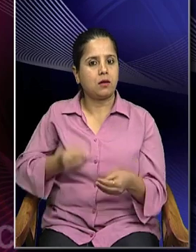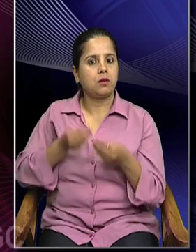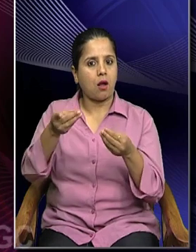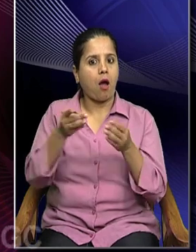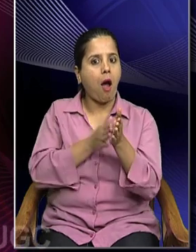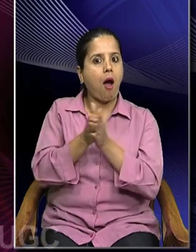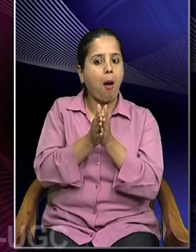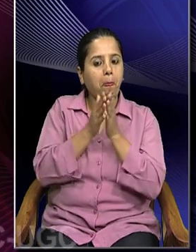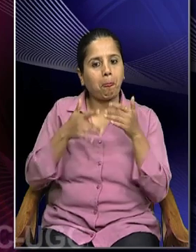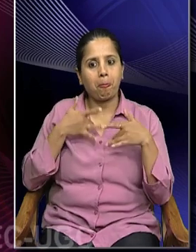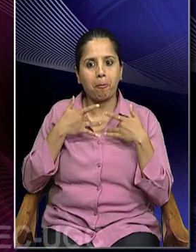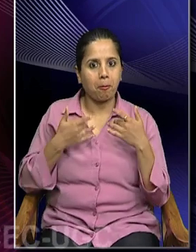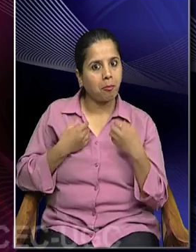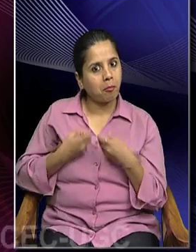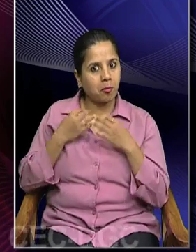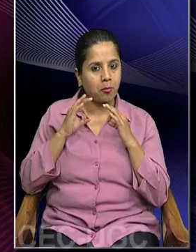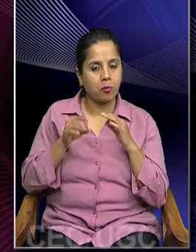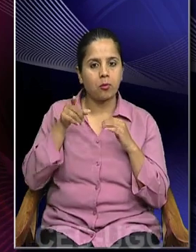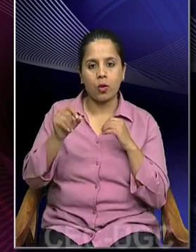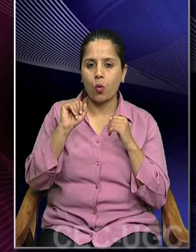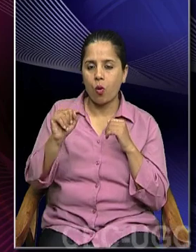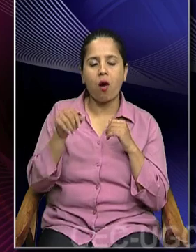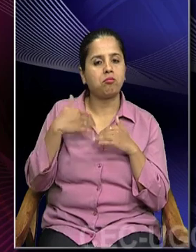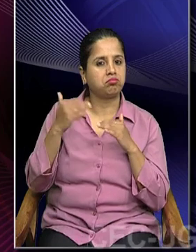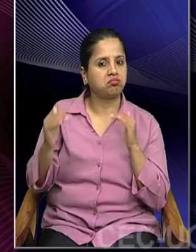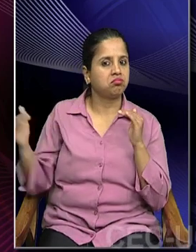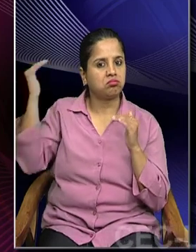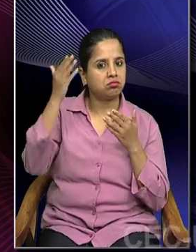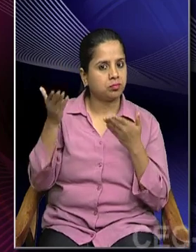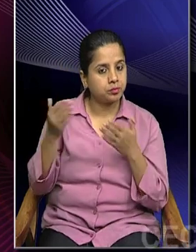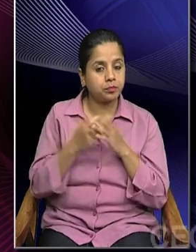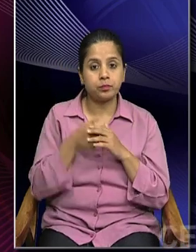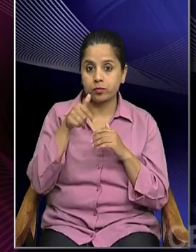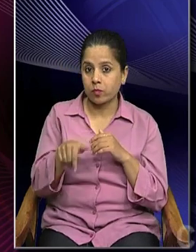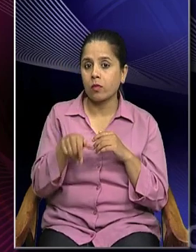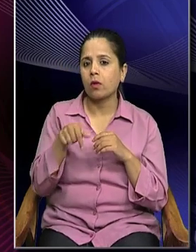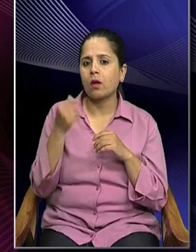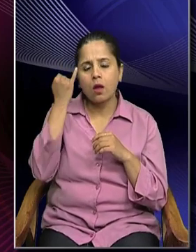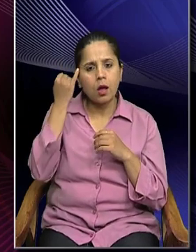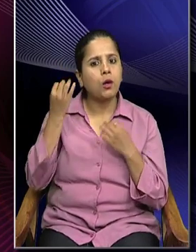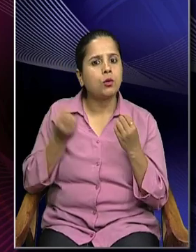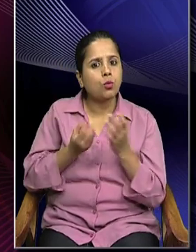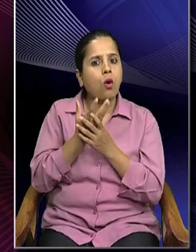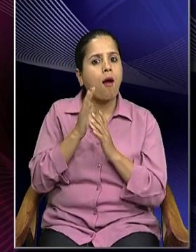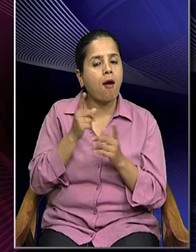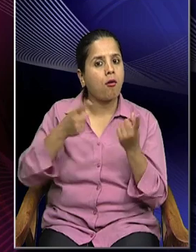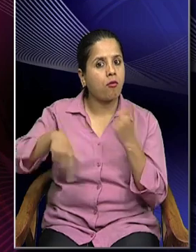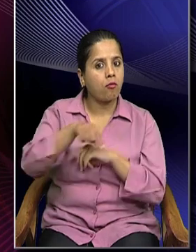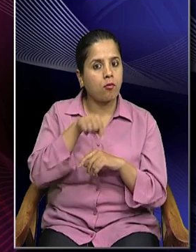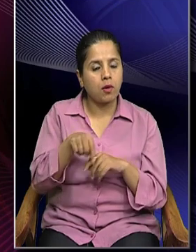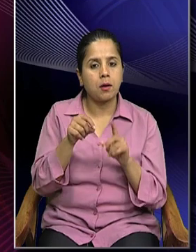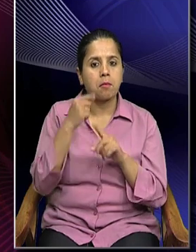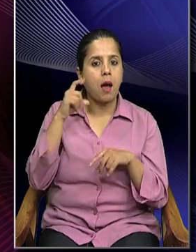motivates them to a substantial extent. There is a simulation based assessment specifically in the